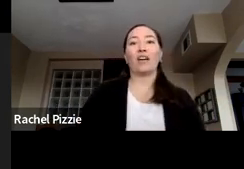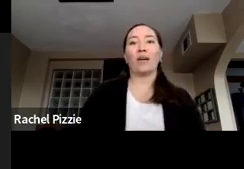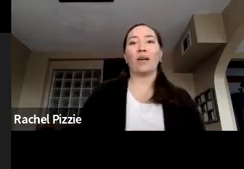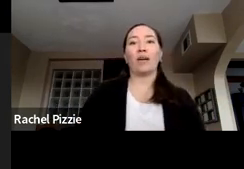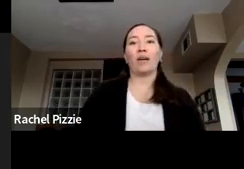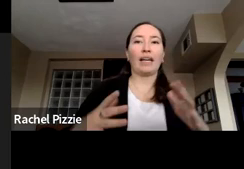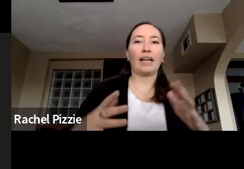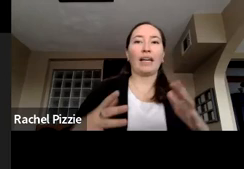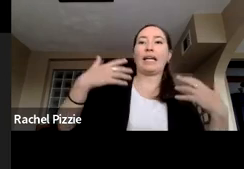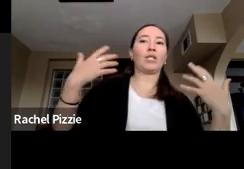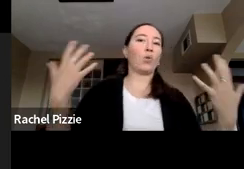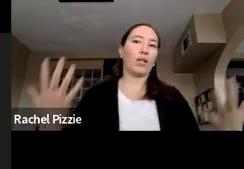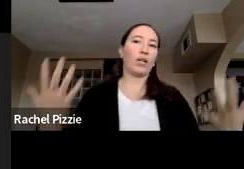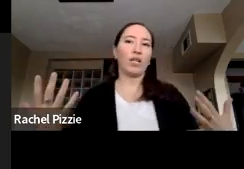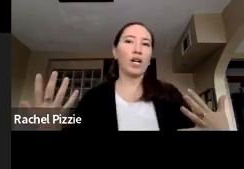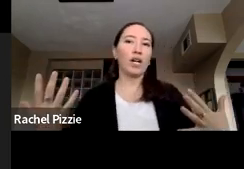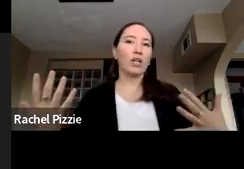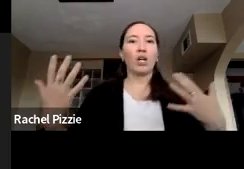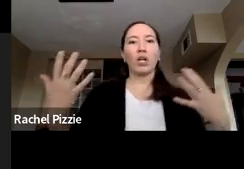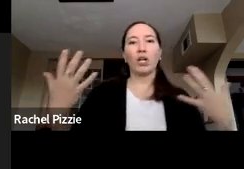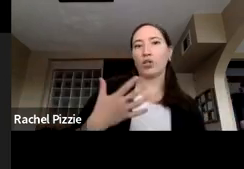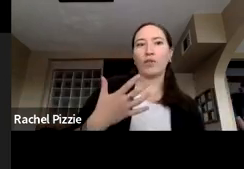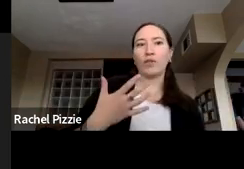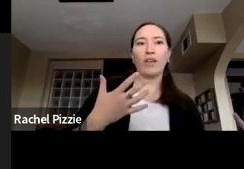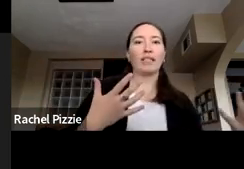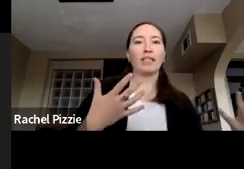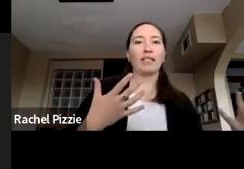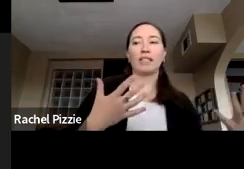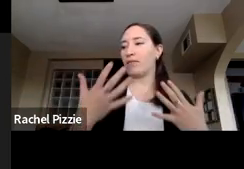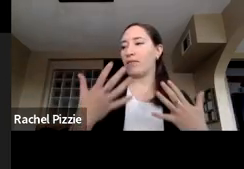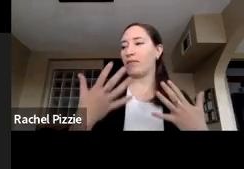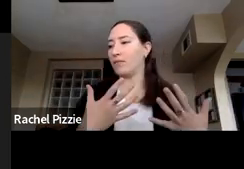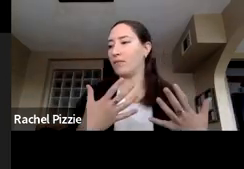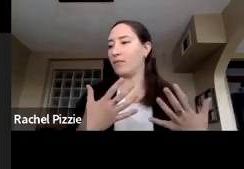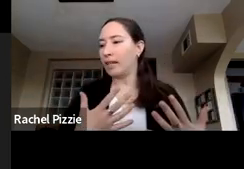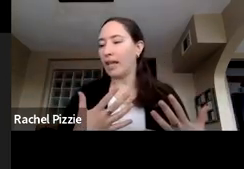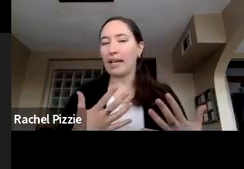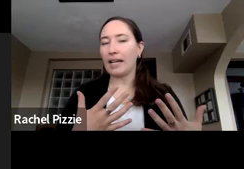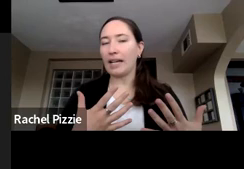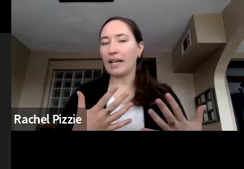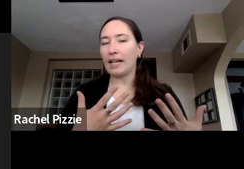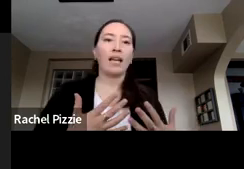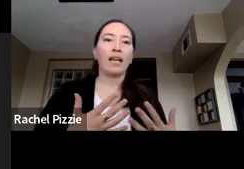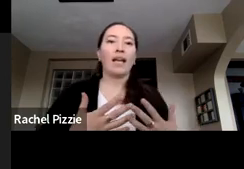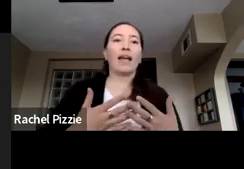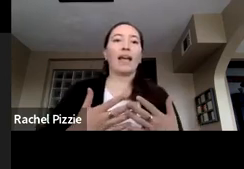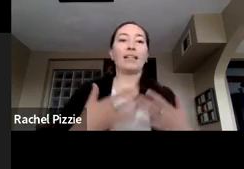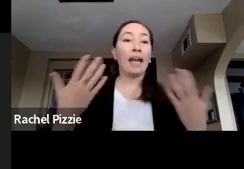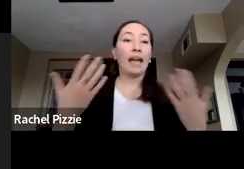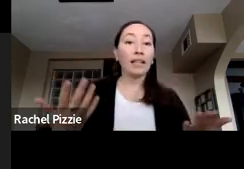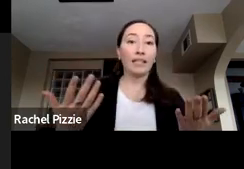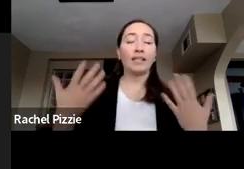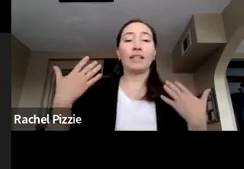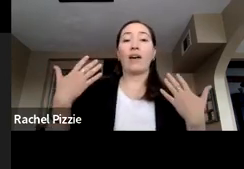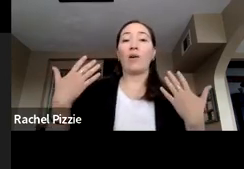online survey software, and it can present questionnaires, surveys, different kinds of online tasks.